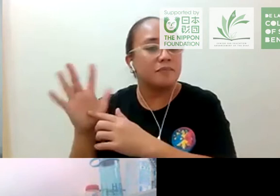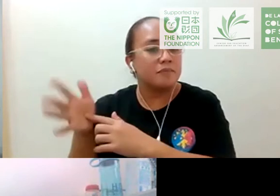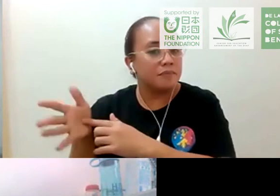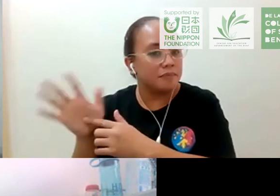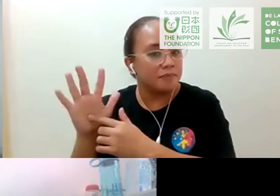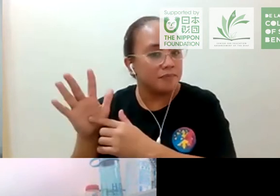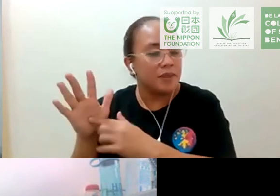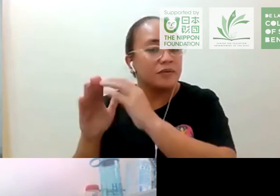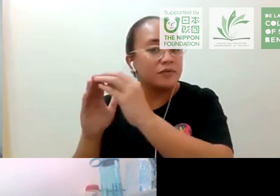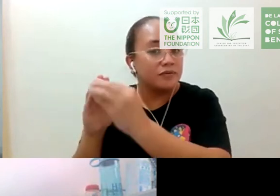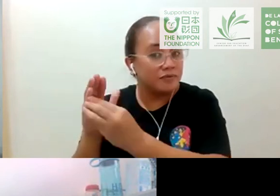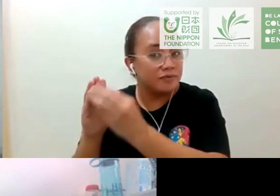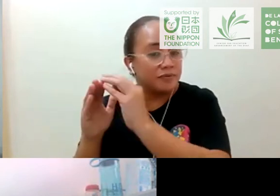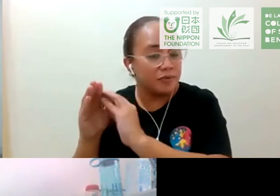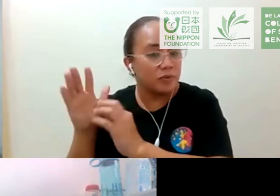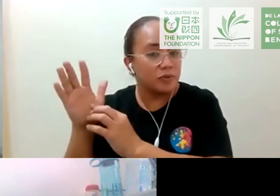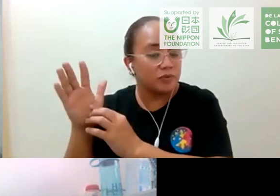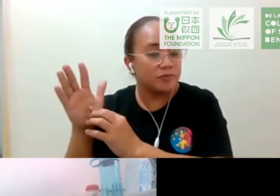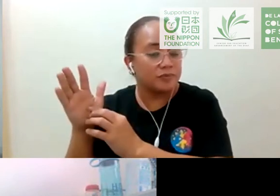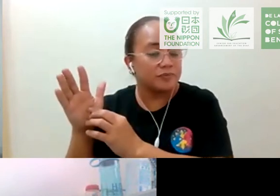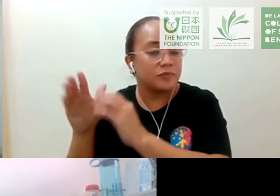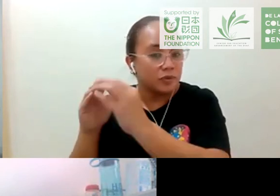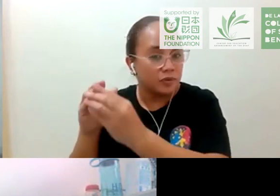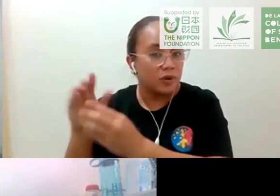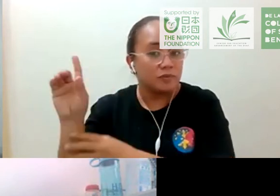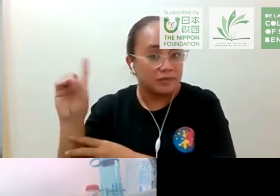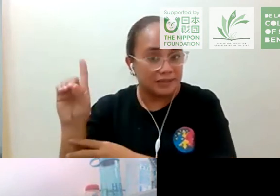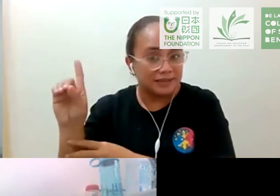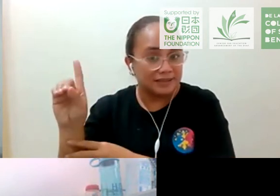and finger orientation of dominant hand.